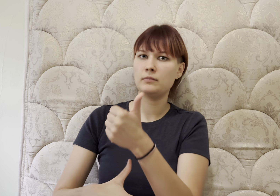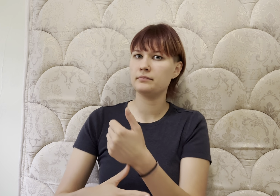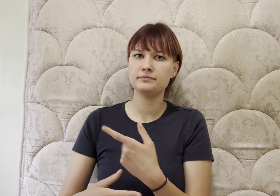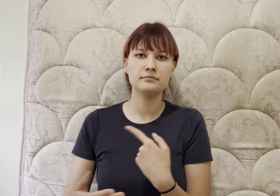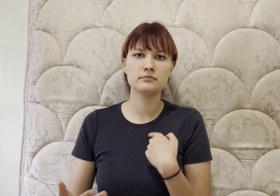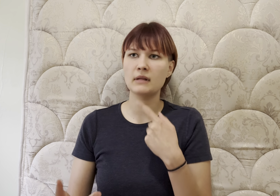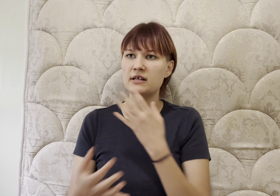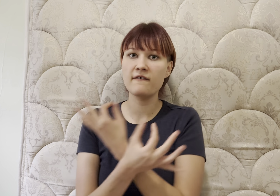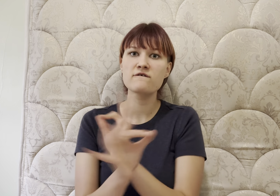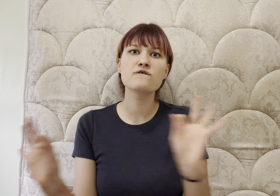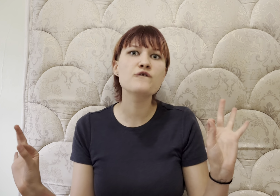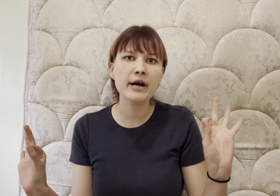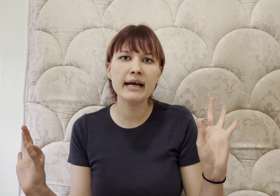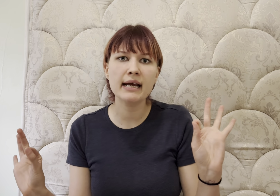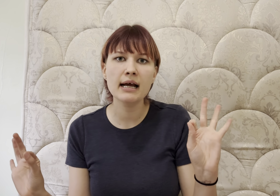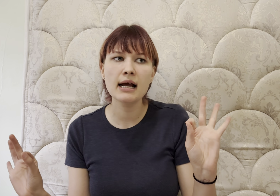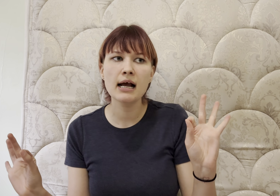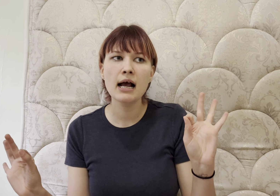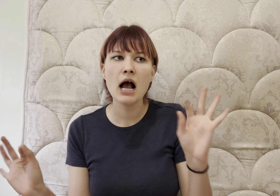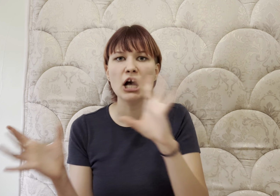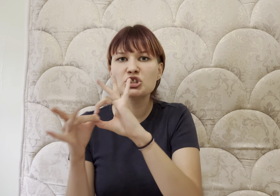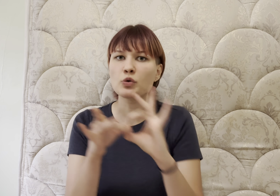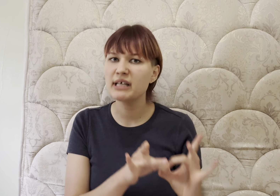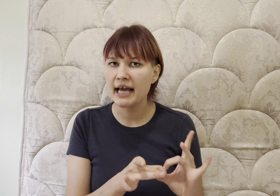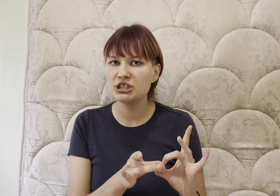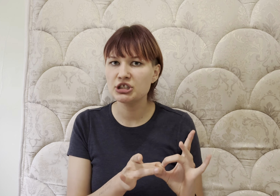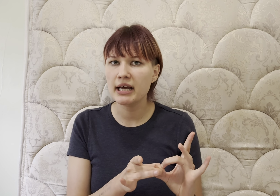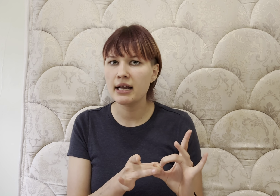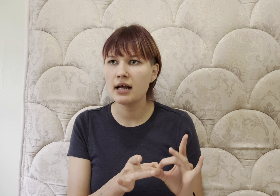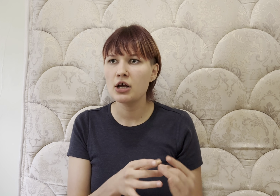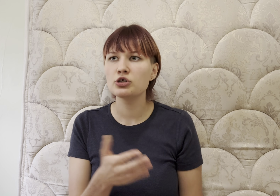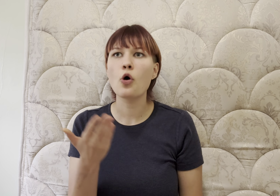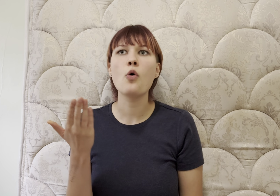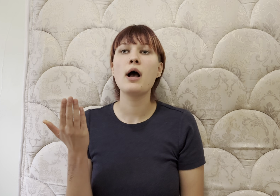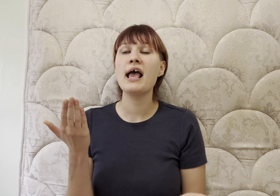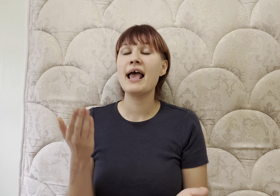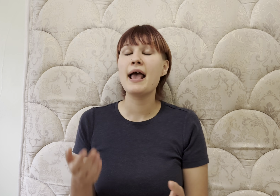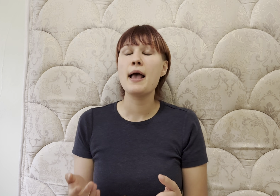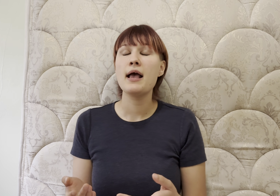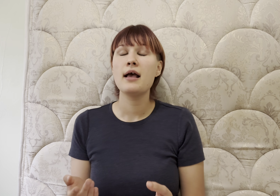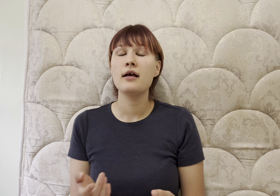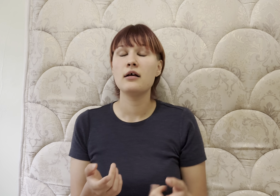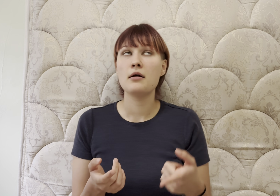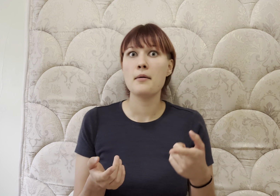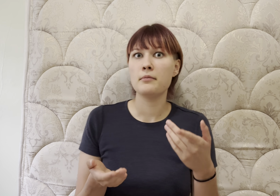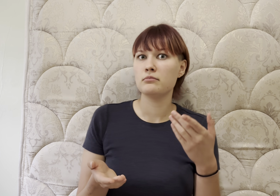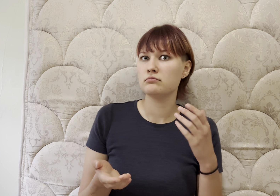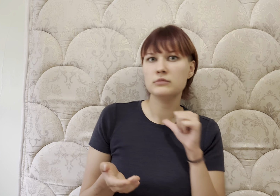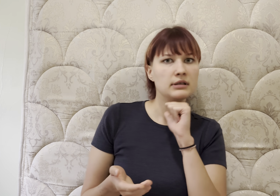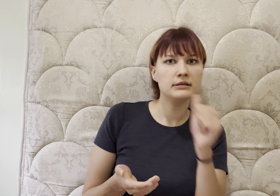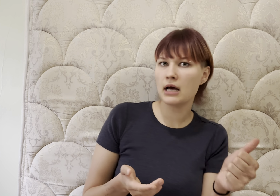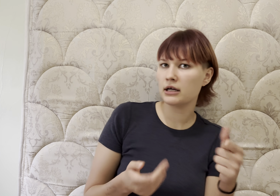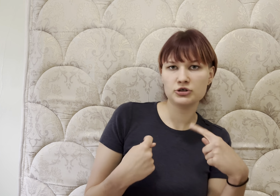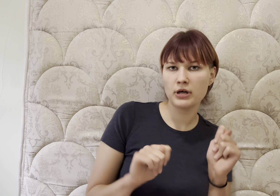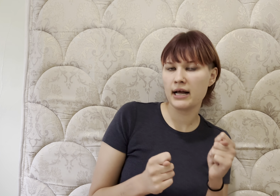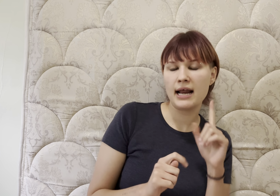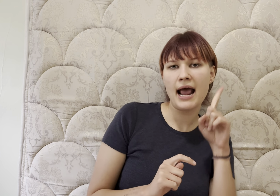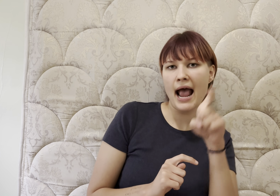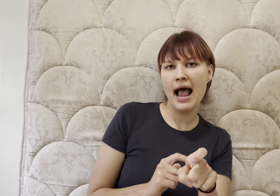what you think about your mother, a psychoanalyst might say, if I say the word mother, what's the first idea that comes into your mind? Remember, they're